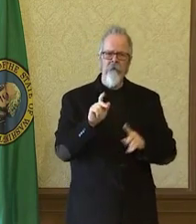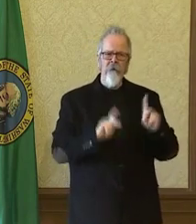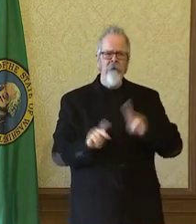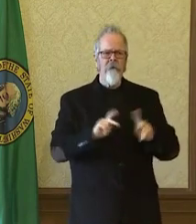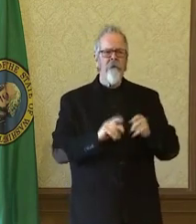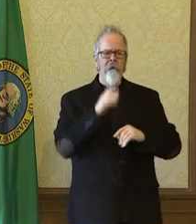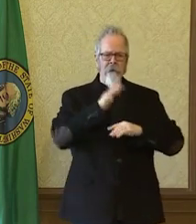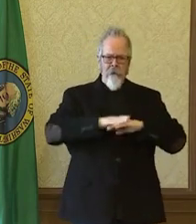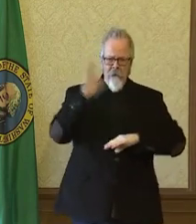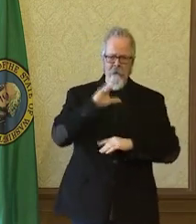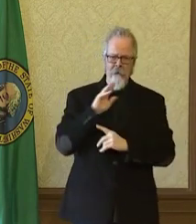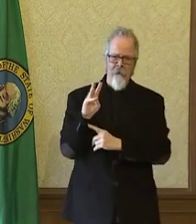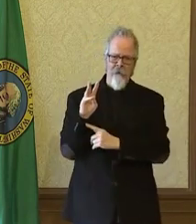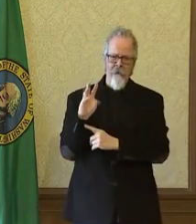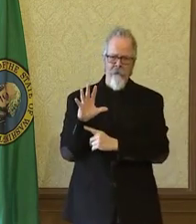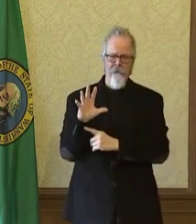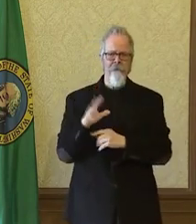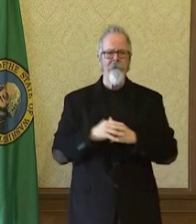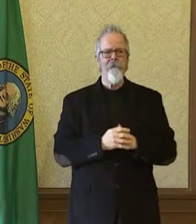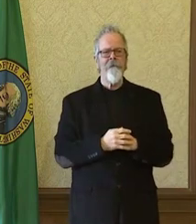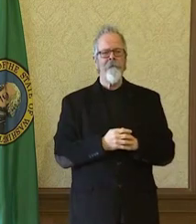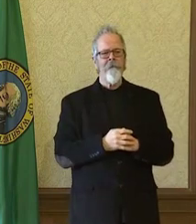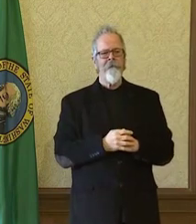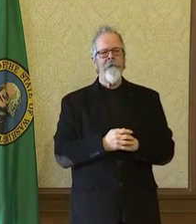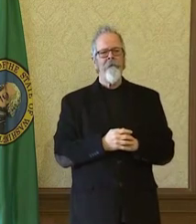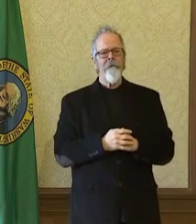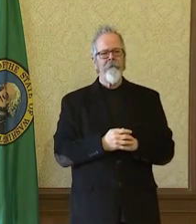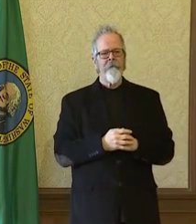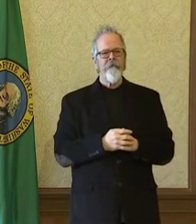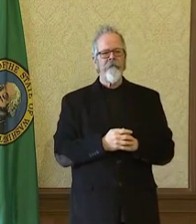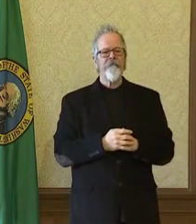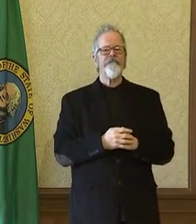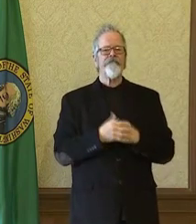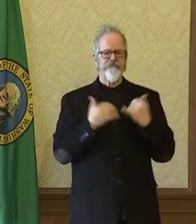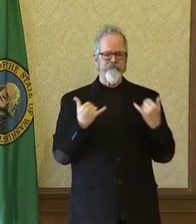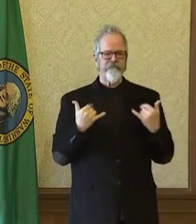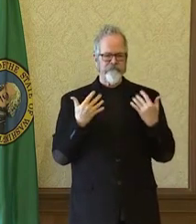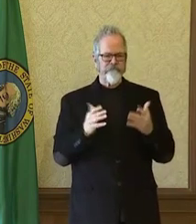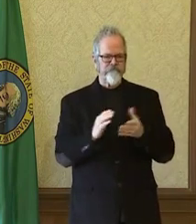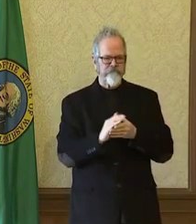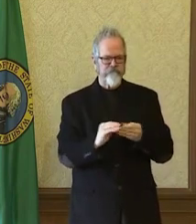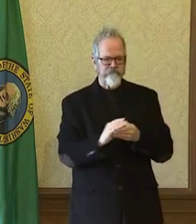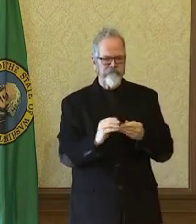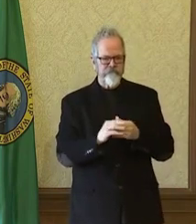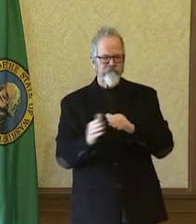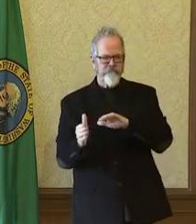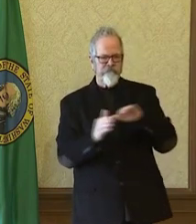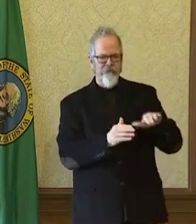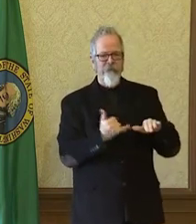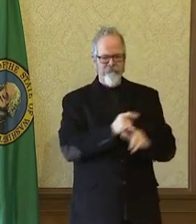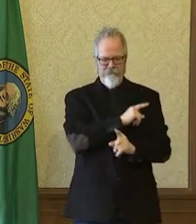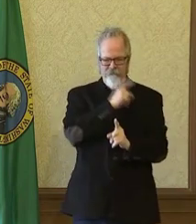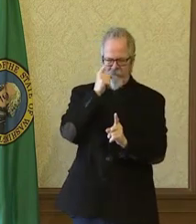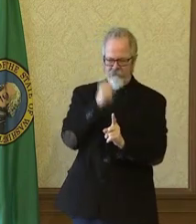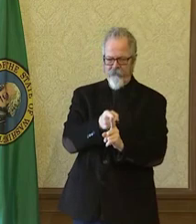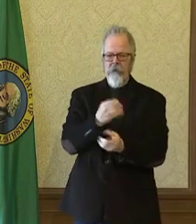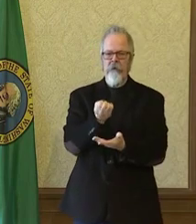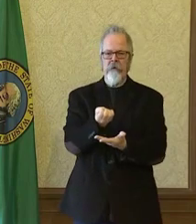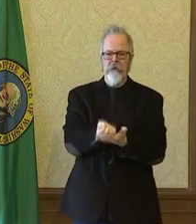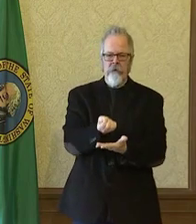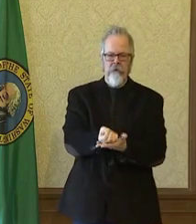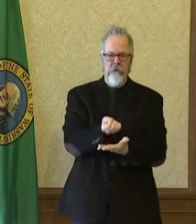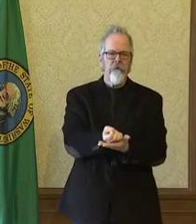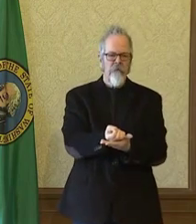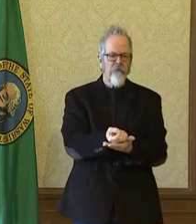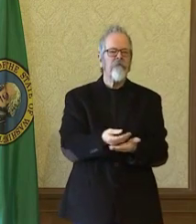and weather this storm. We're planning a long term for how we're going to come out of this, both as a public health crisis and as an